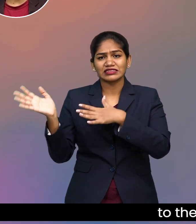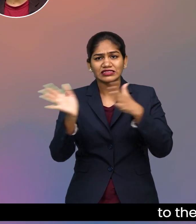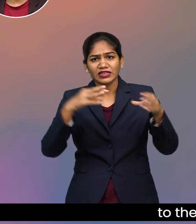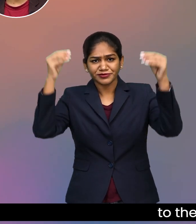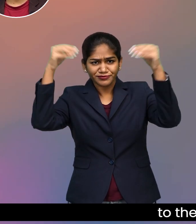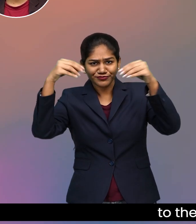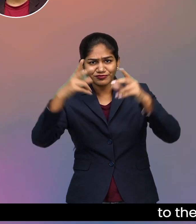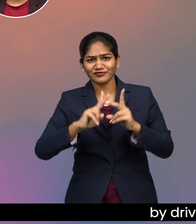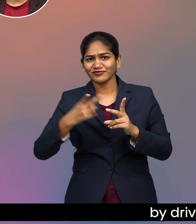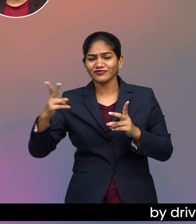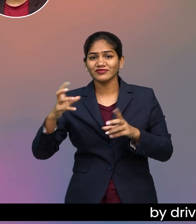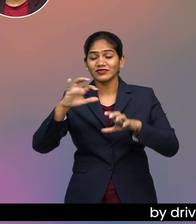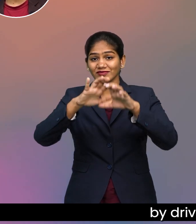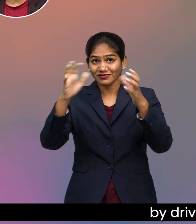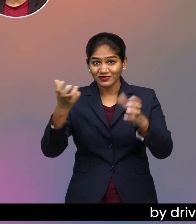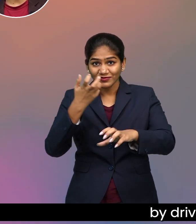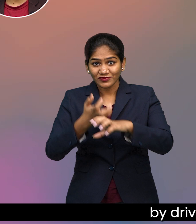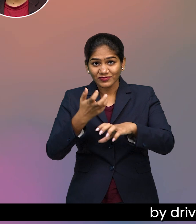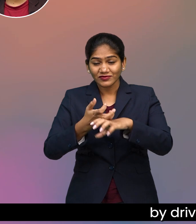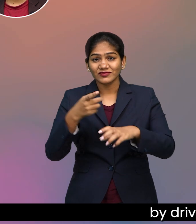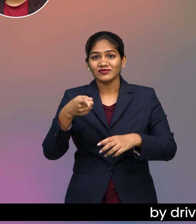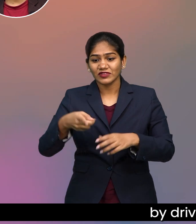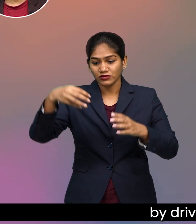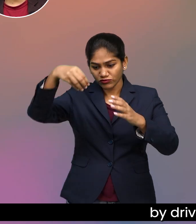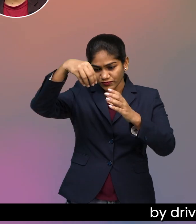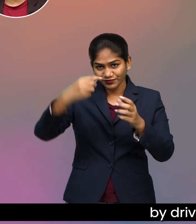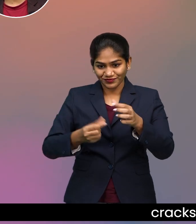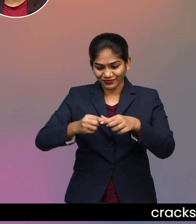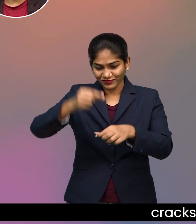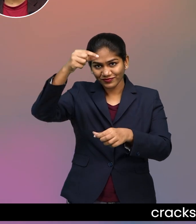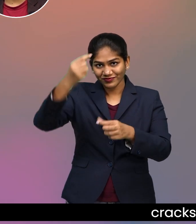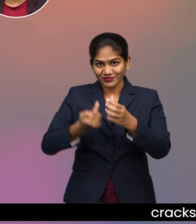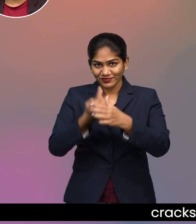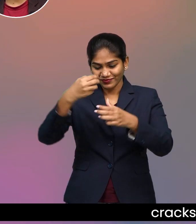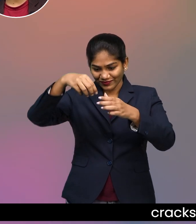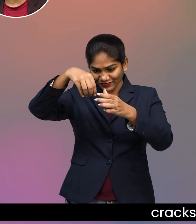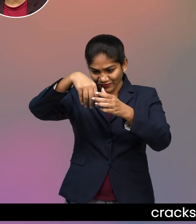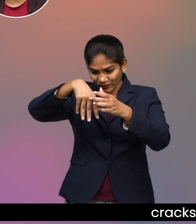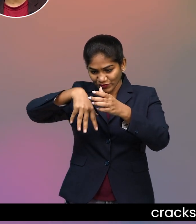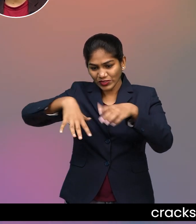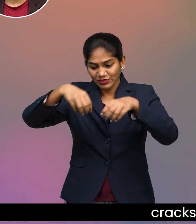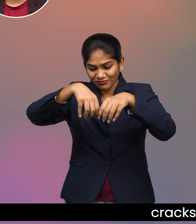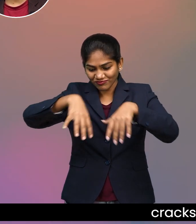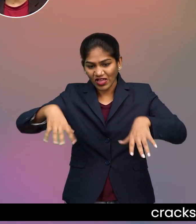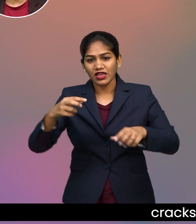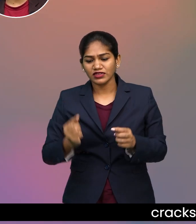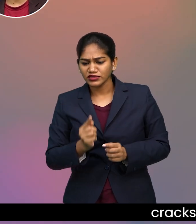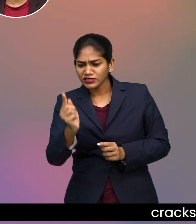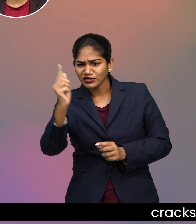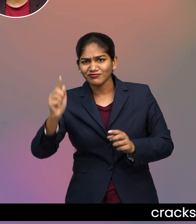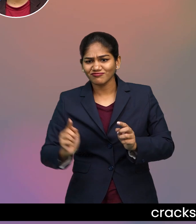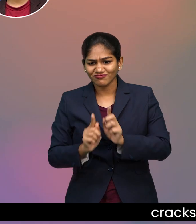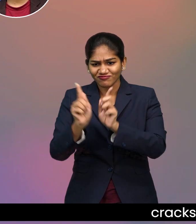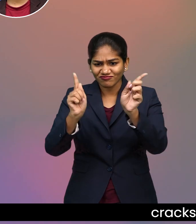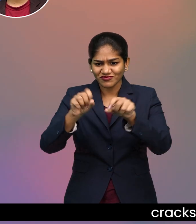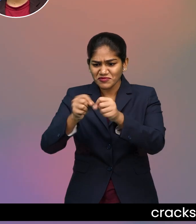of rocks by driving the roots into fine cracks or holes in the